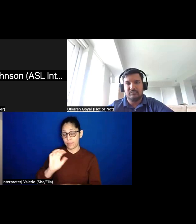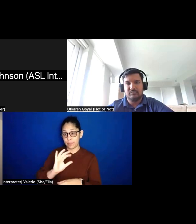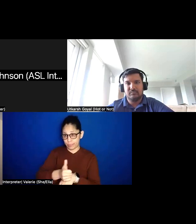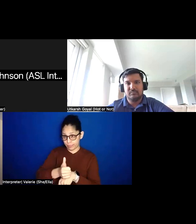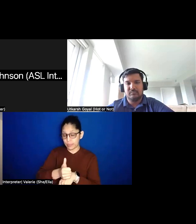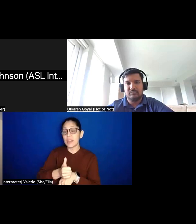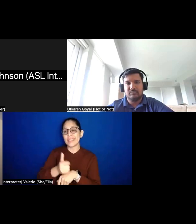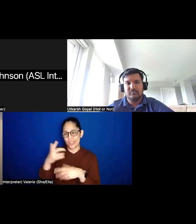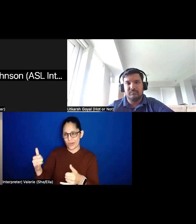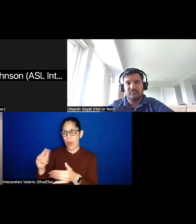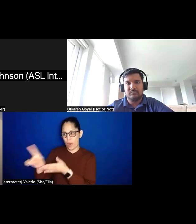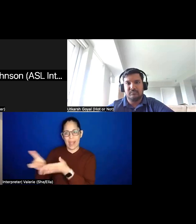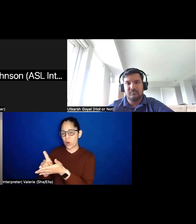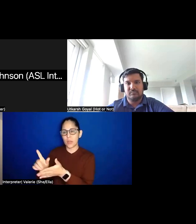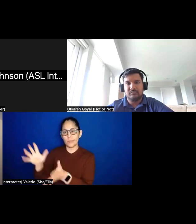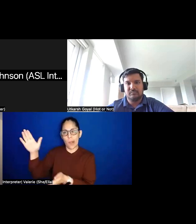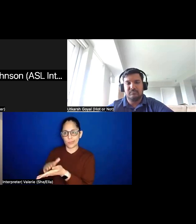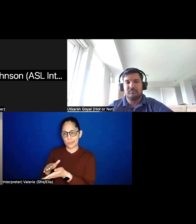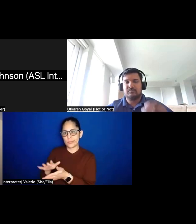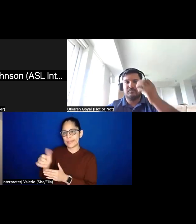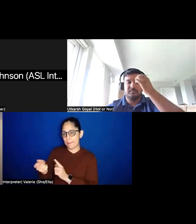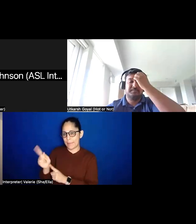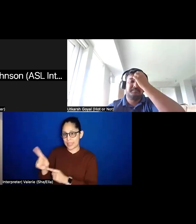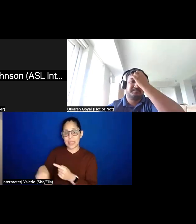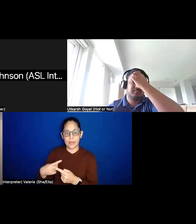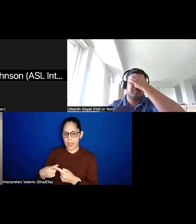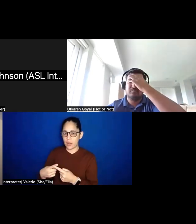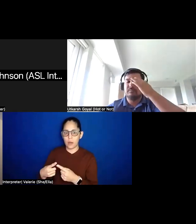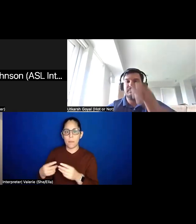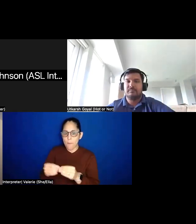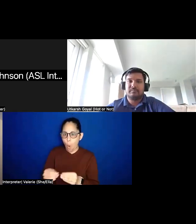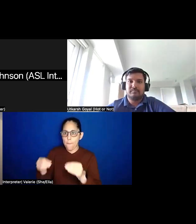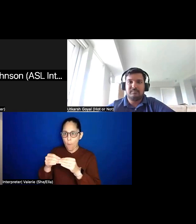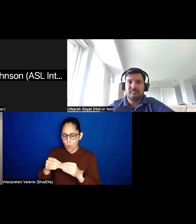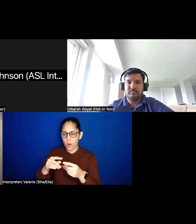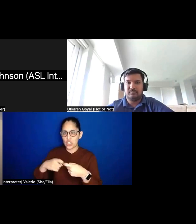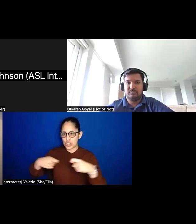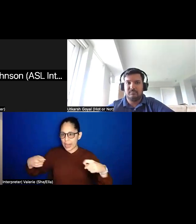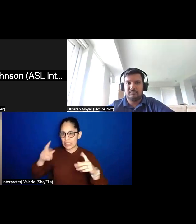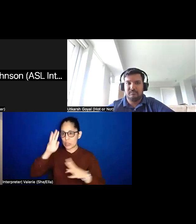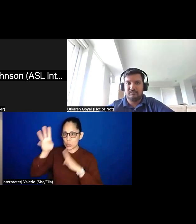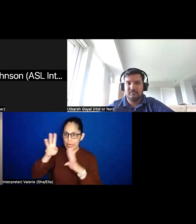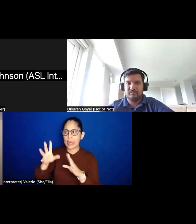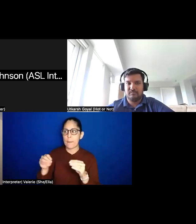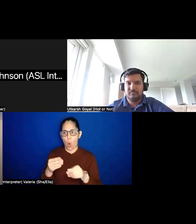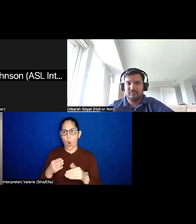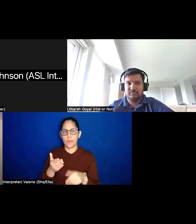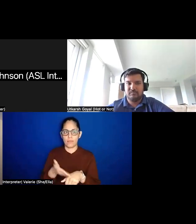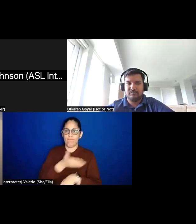were hundreds more chains got created, and they're getting more and more advanced. And the internet computer is now,